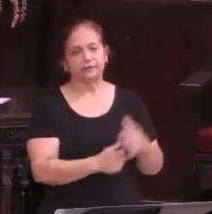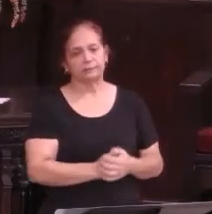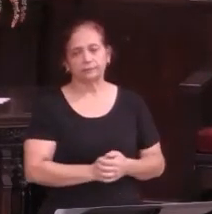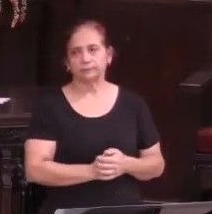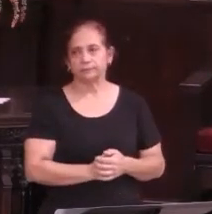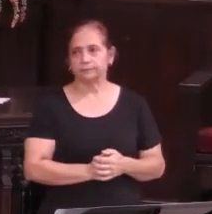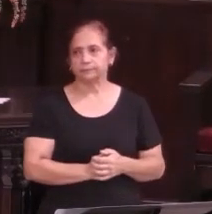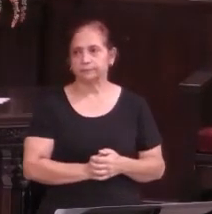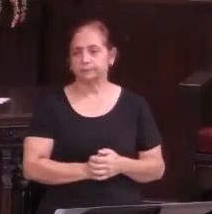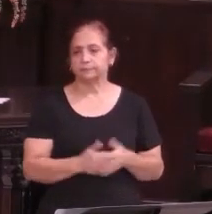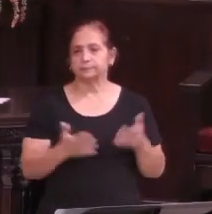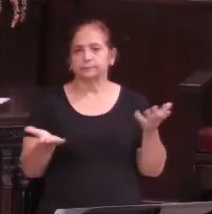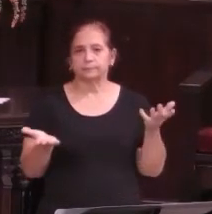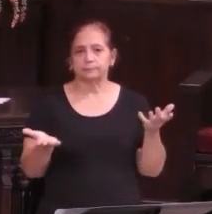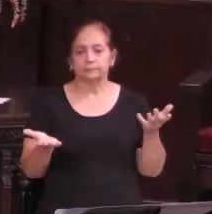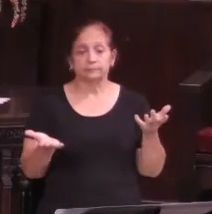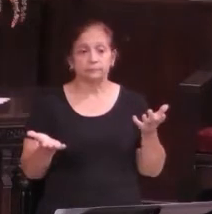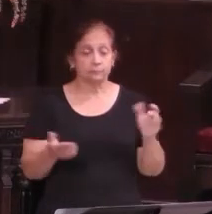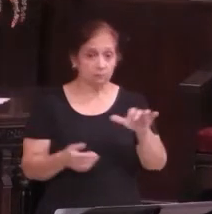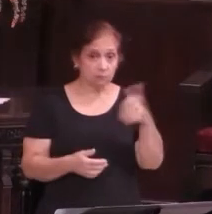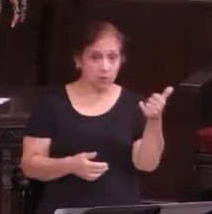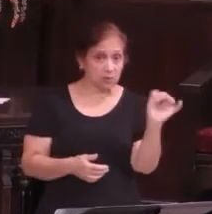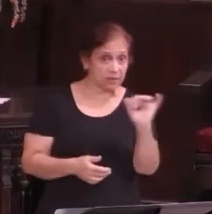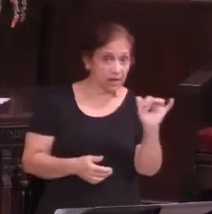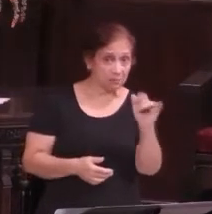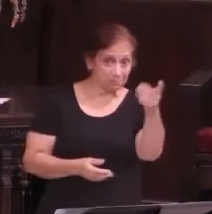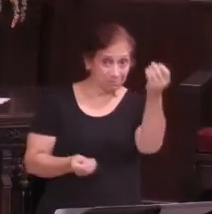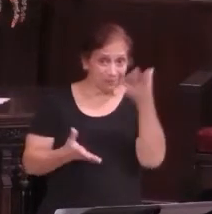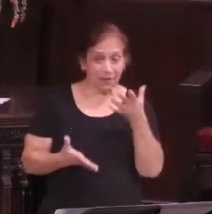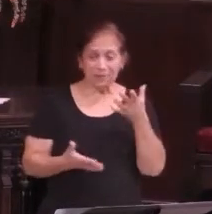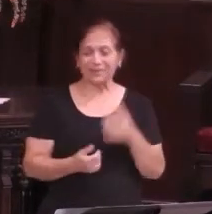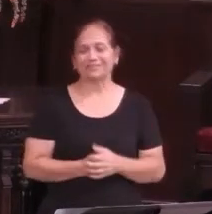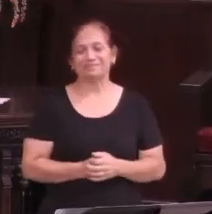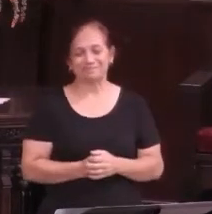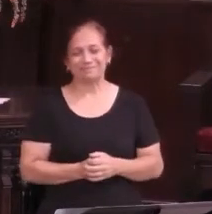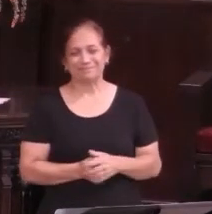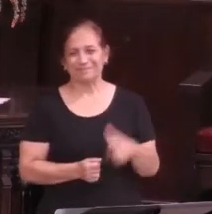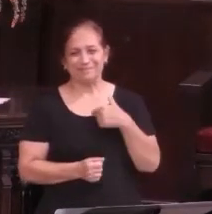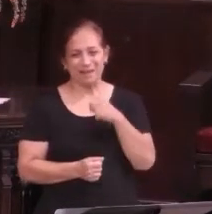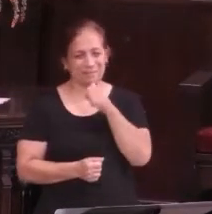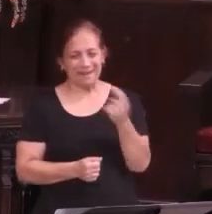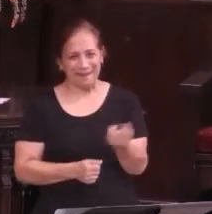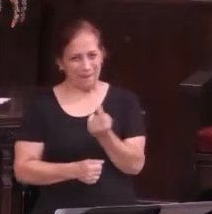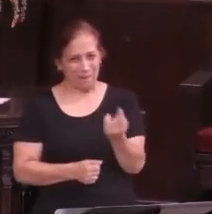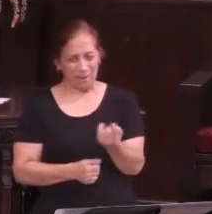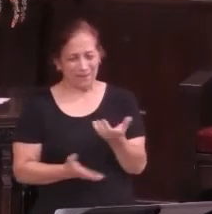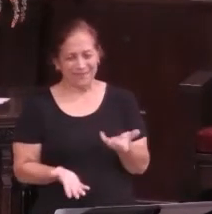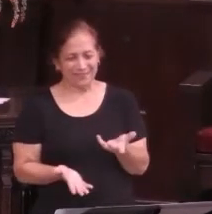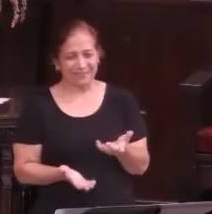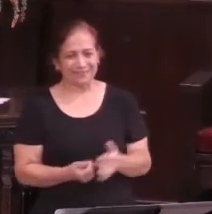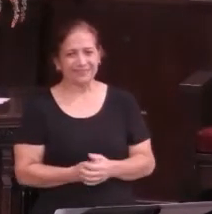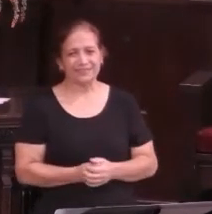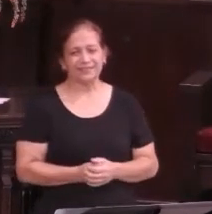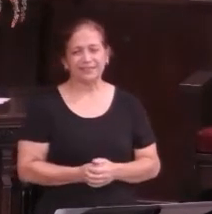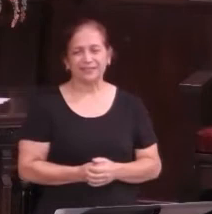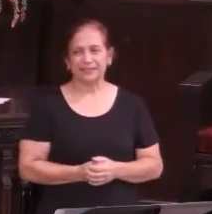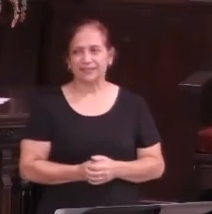house. Anyone else? Please tell me I am not alone with this.